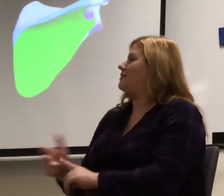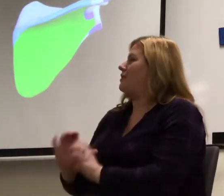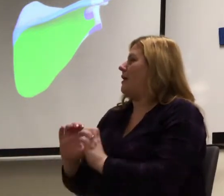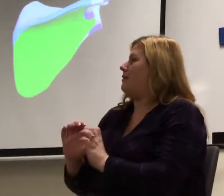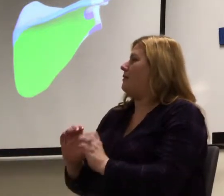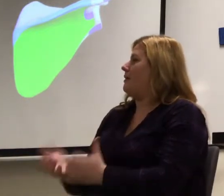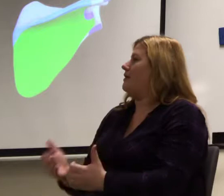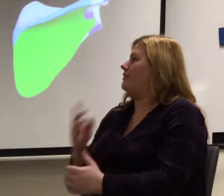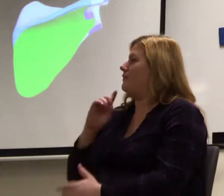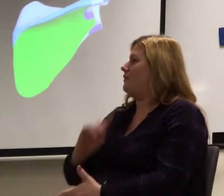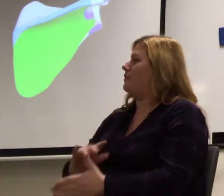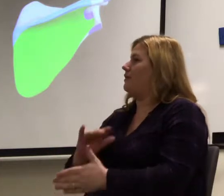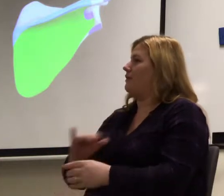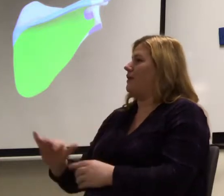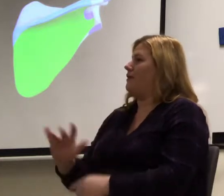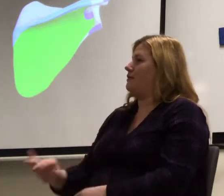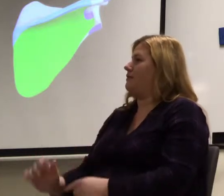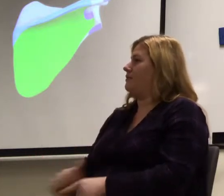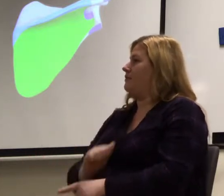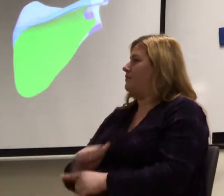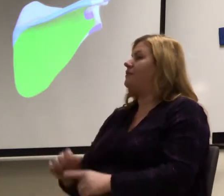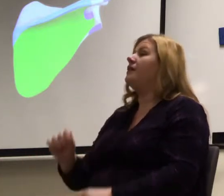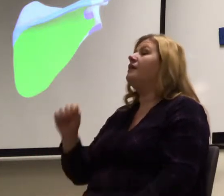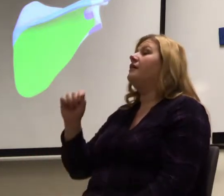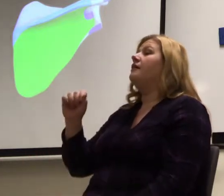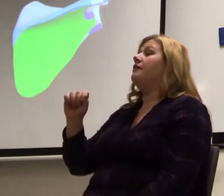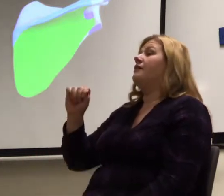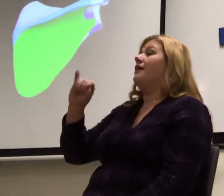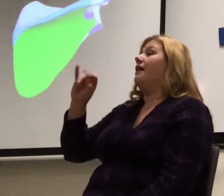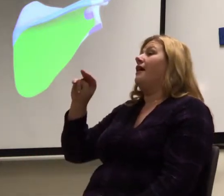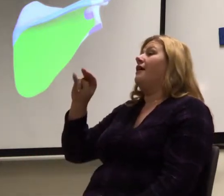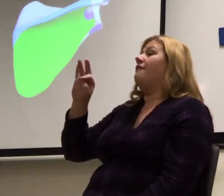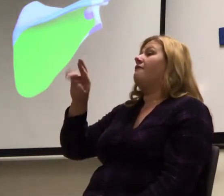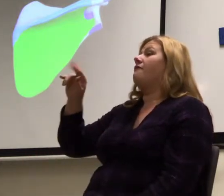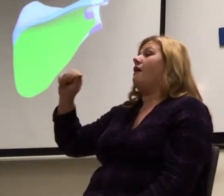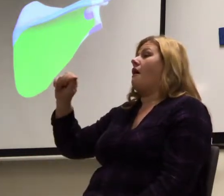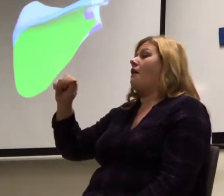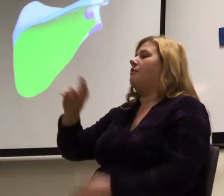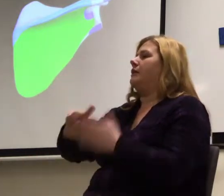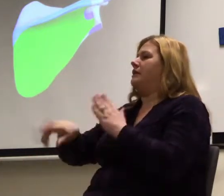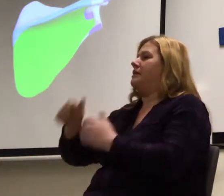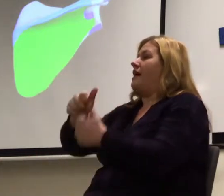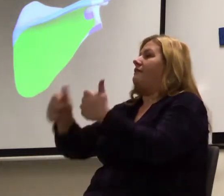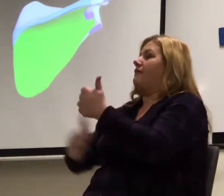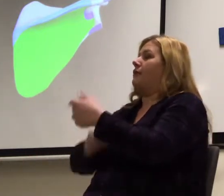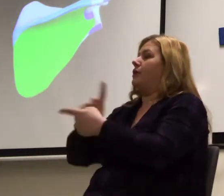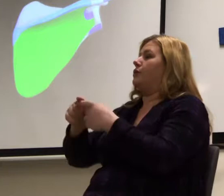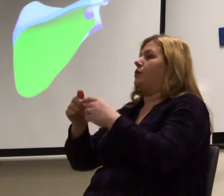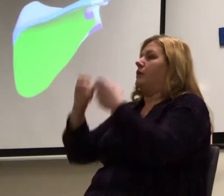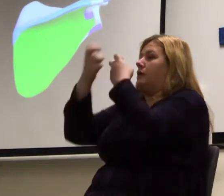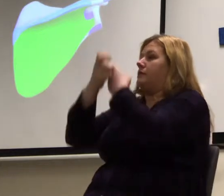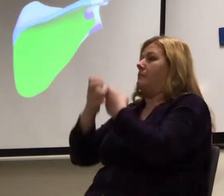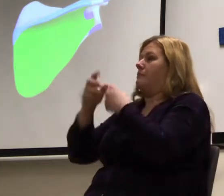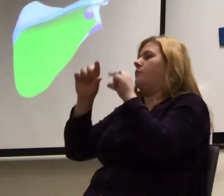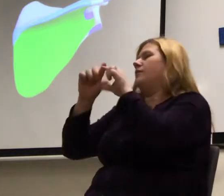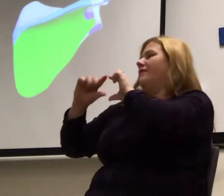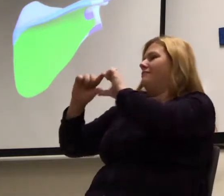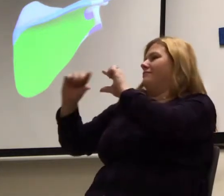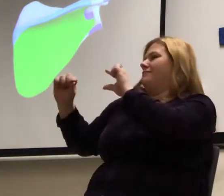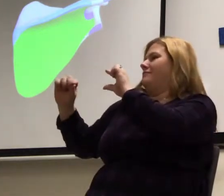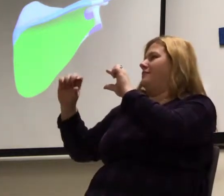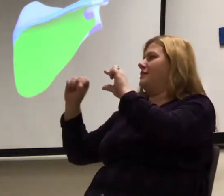And this is an easy one to remember because infra means inferior to the spine. So it's the space right below the scapular